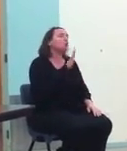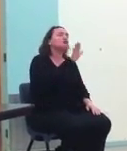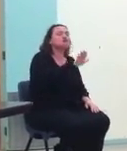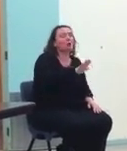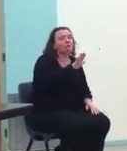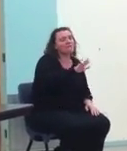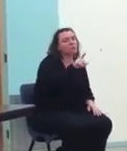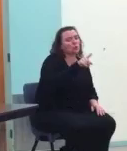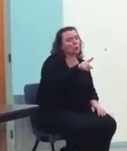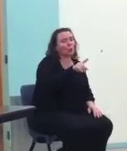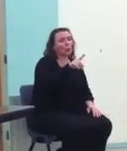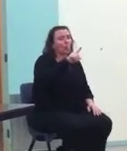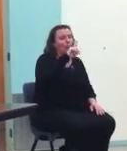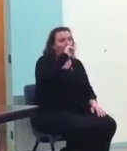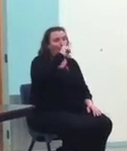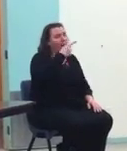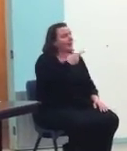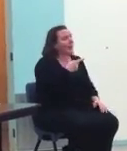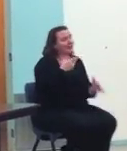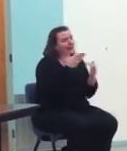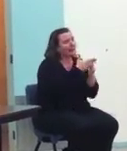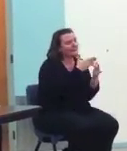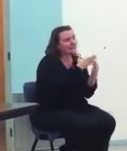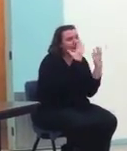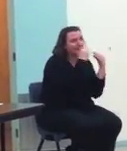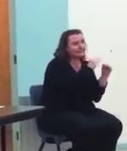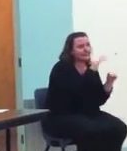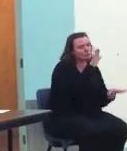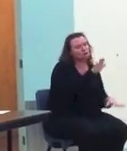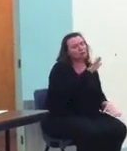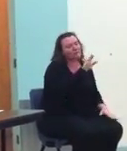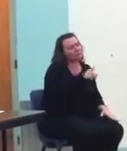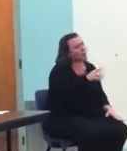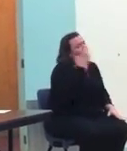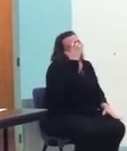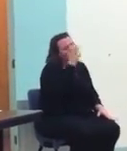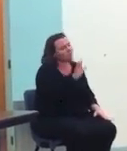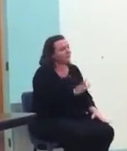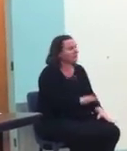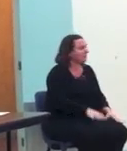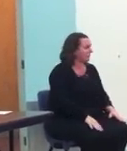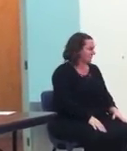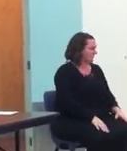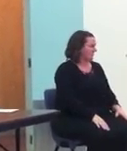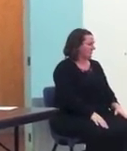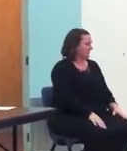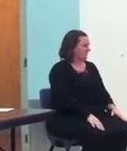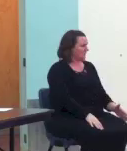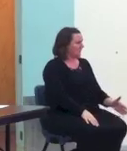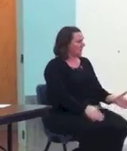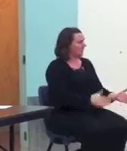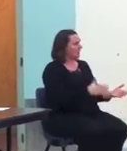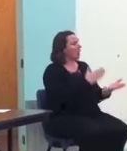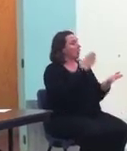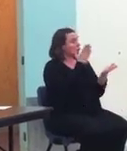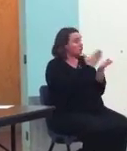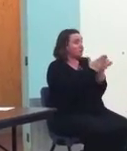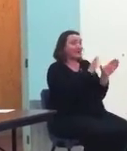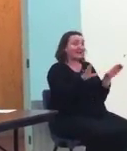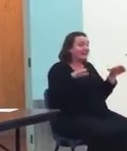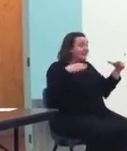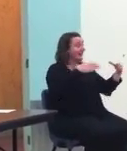you because you can't access education or you can't access services. What is needed is a collective will